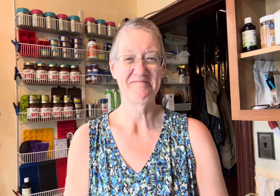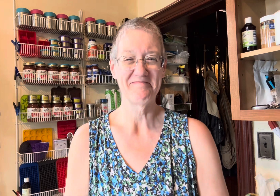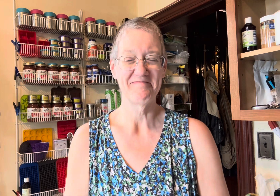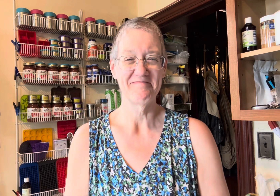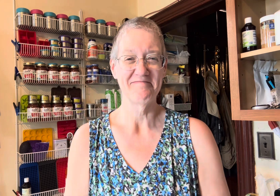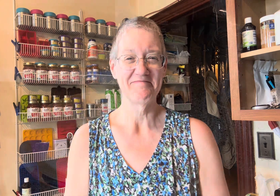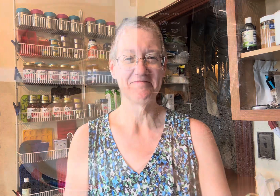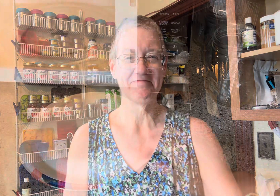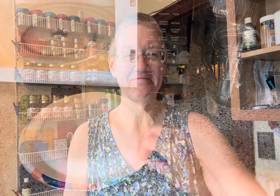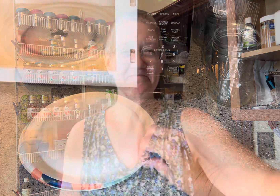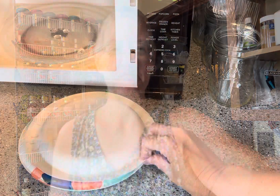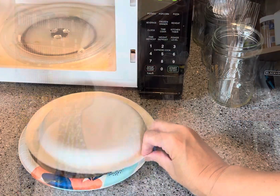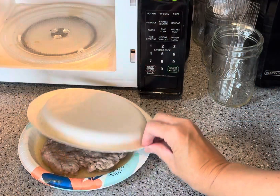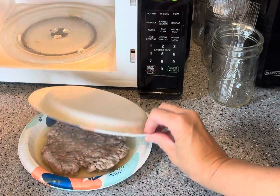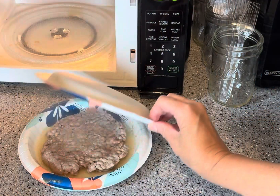and herbs.